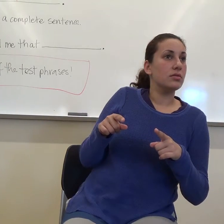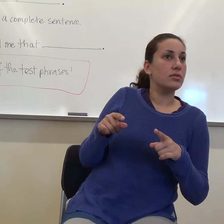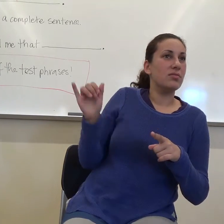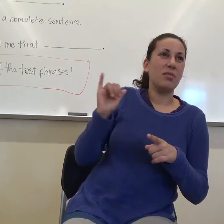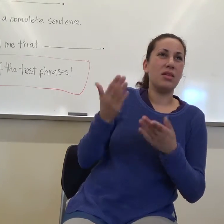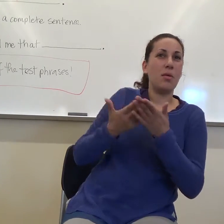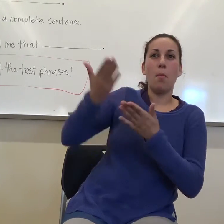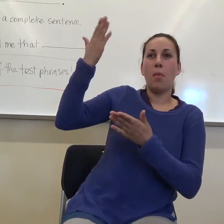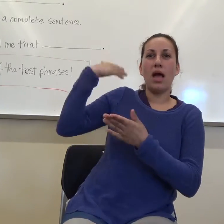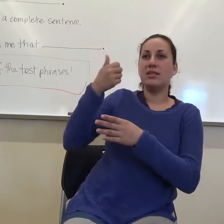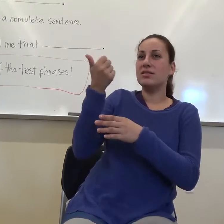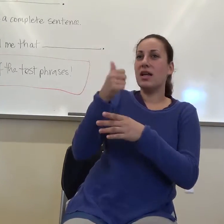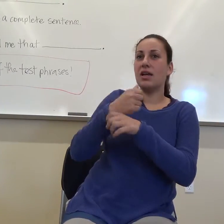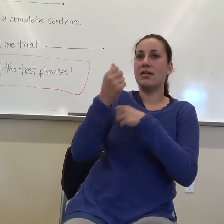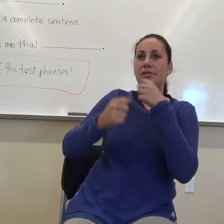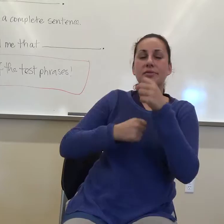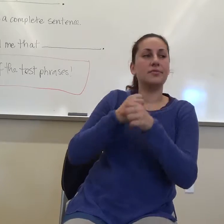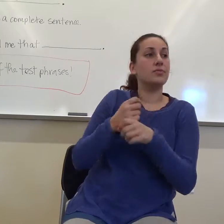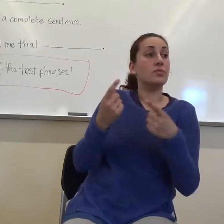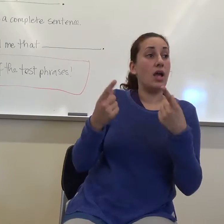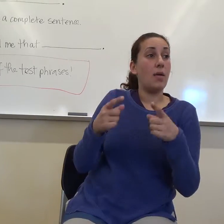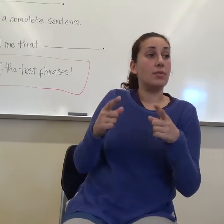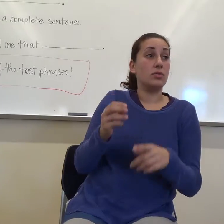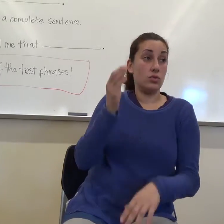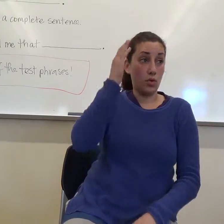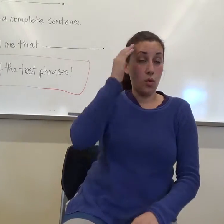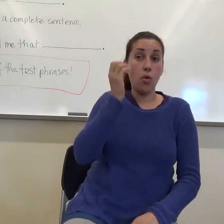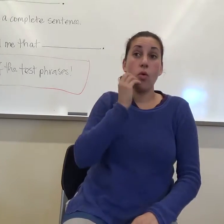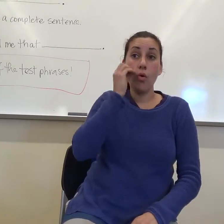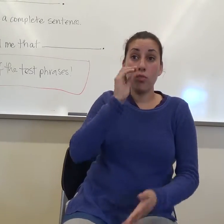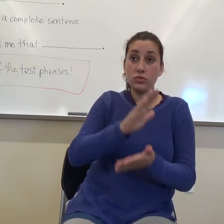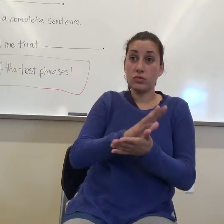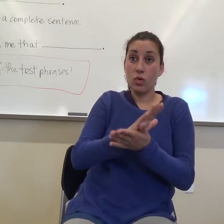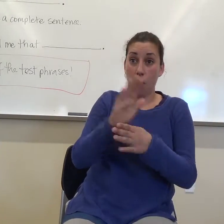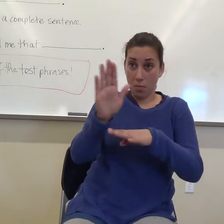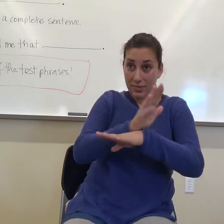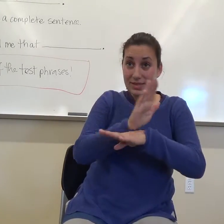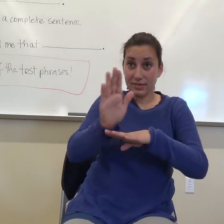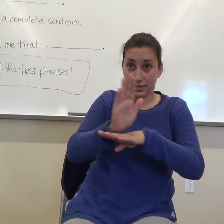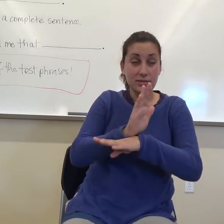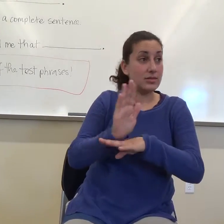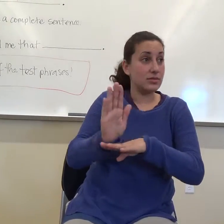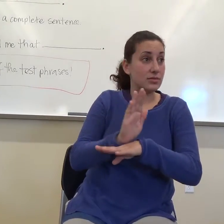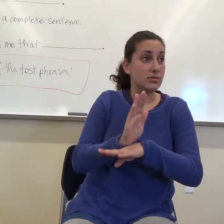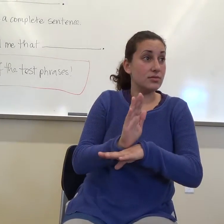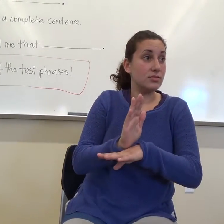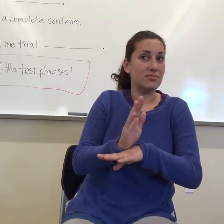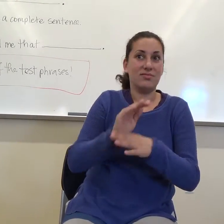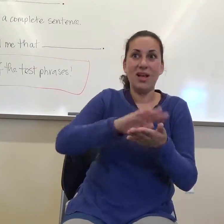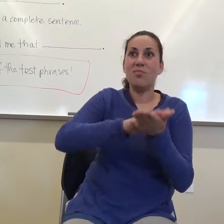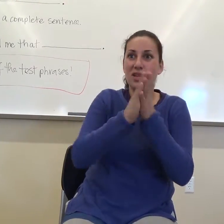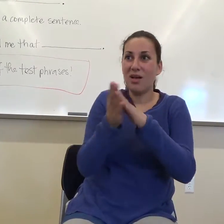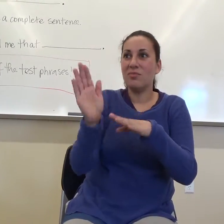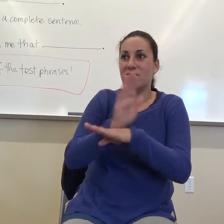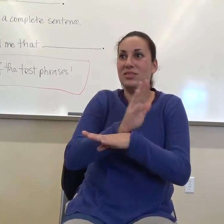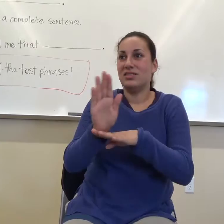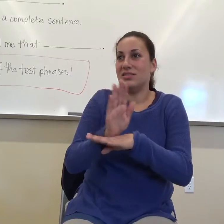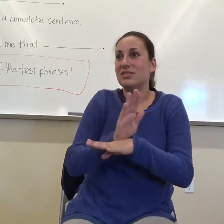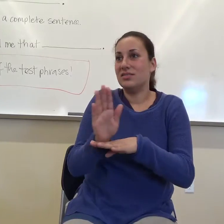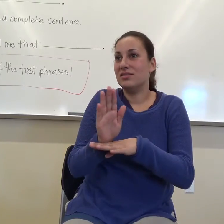10 years is that this homeschool business has turned into, I mean, it's become an industry where you really don't